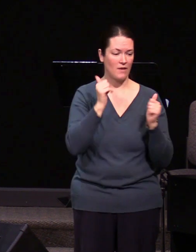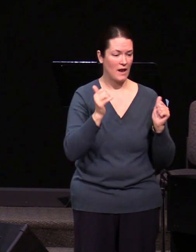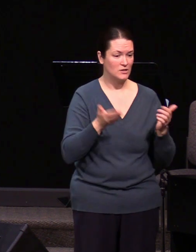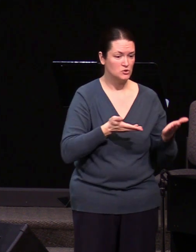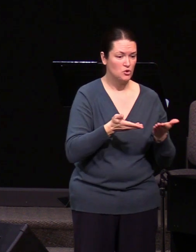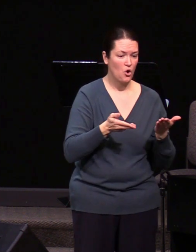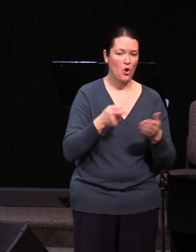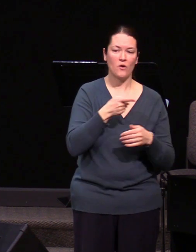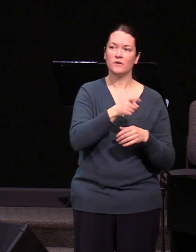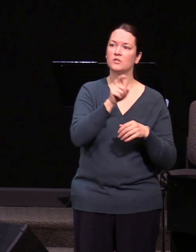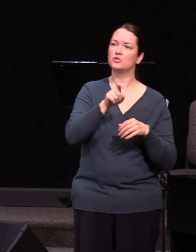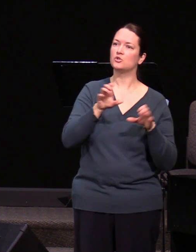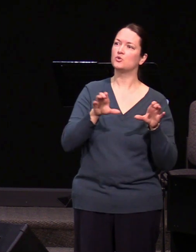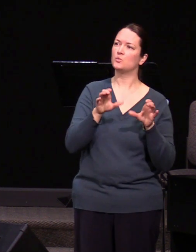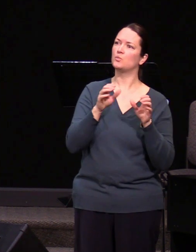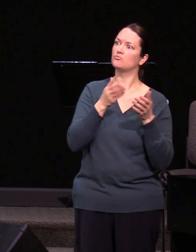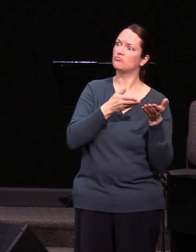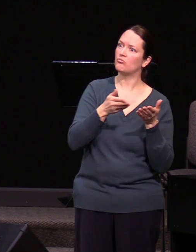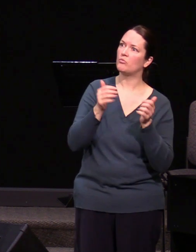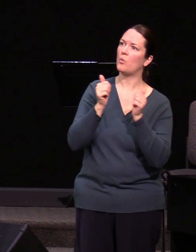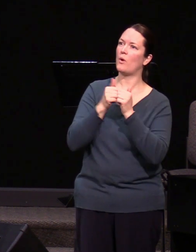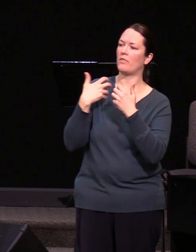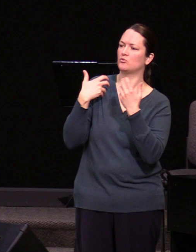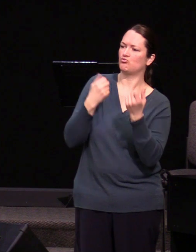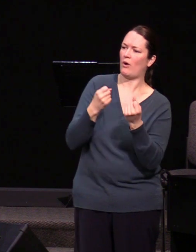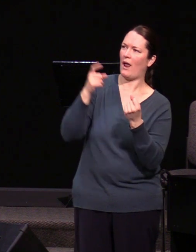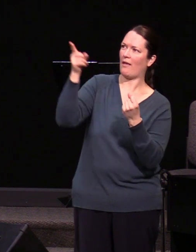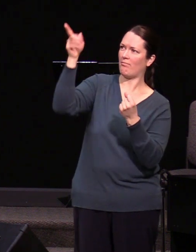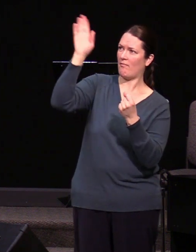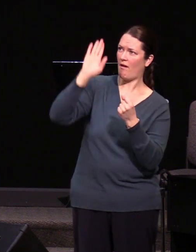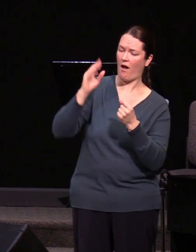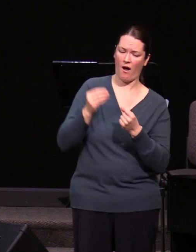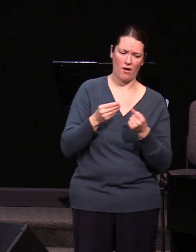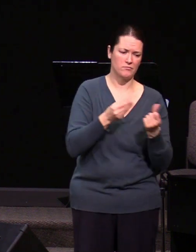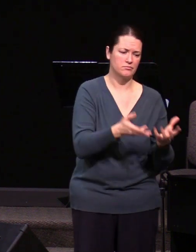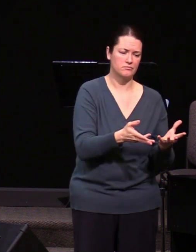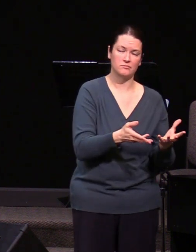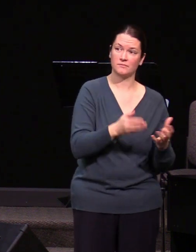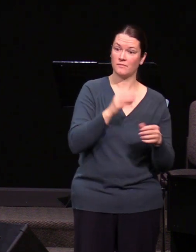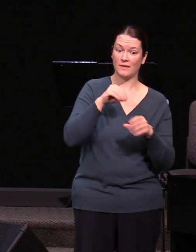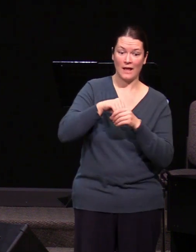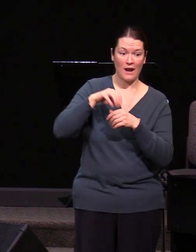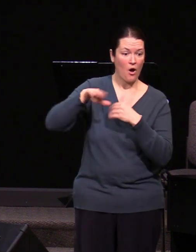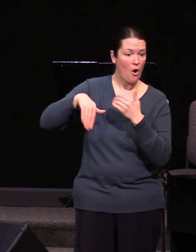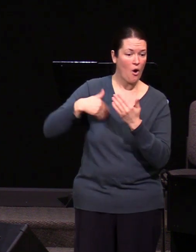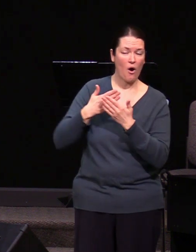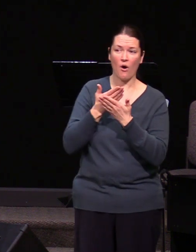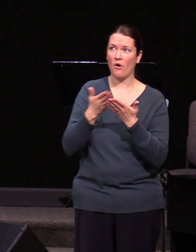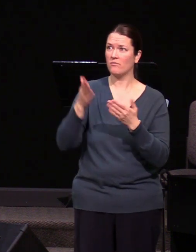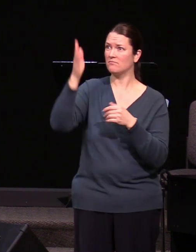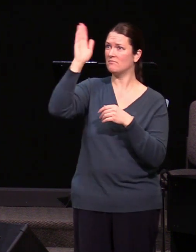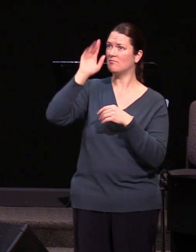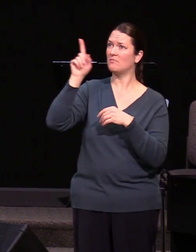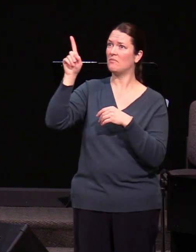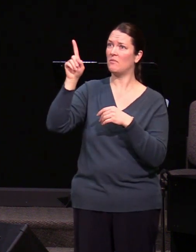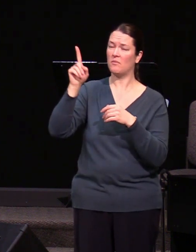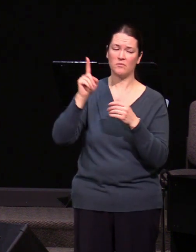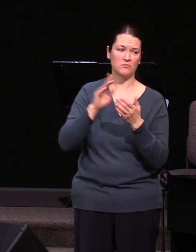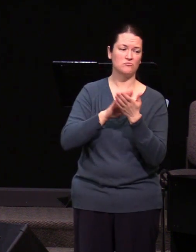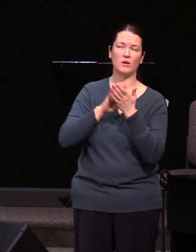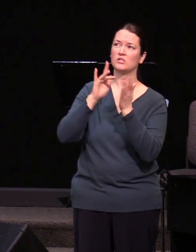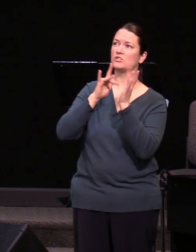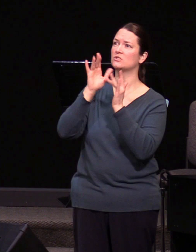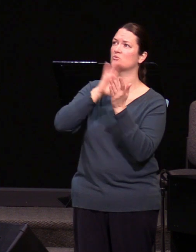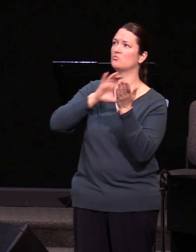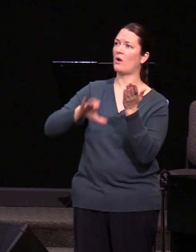they should do so with the strength that God provides, so that in all things God may be praised through Jesus Christ. To him